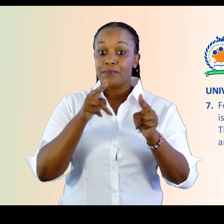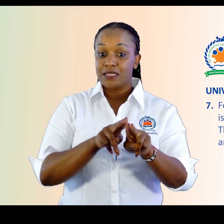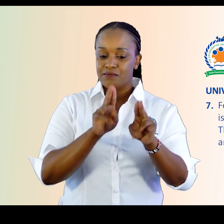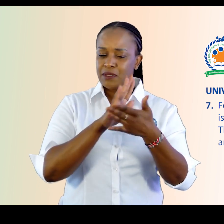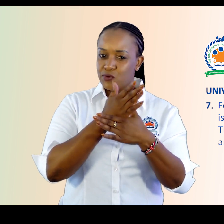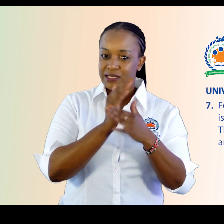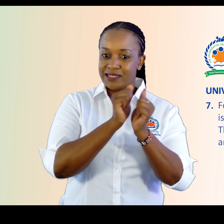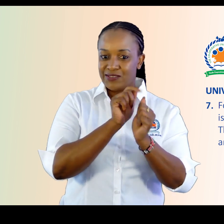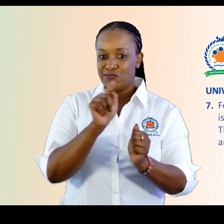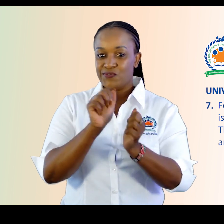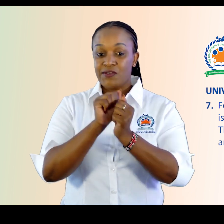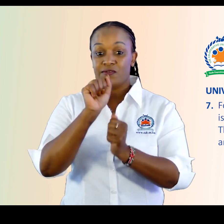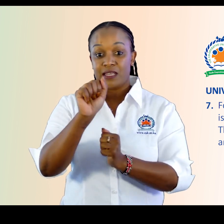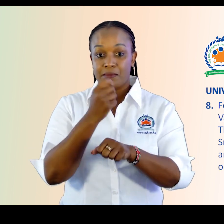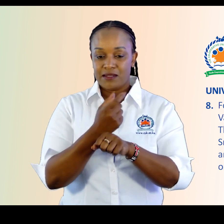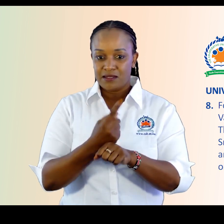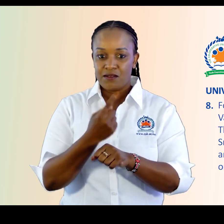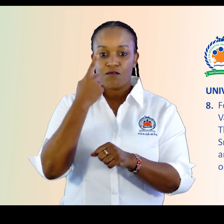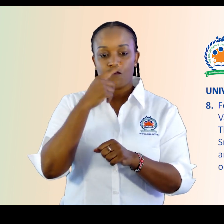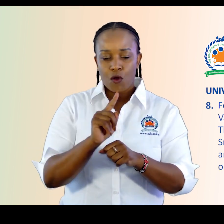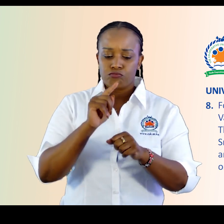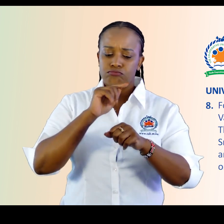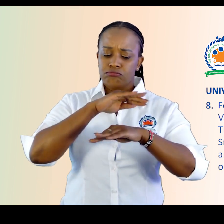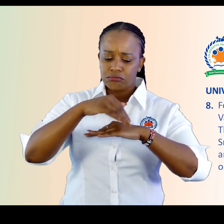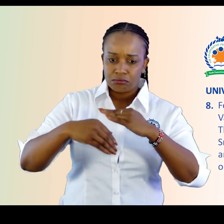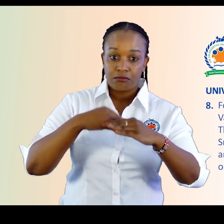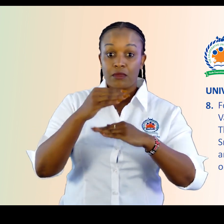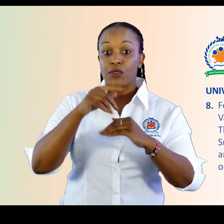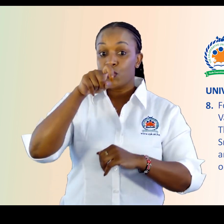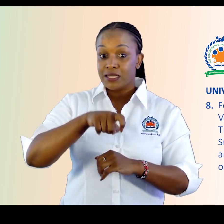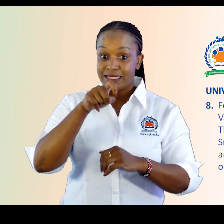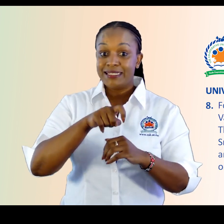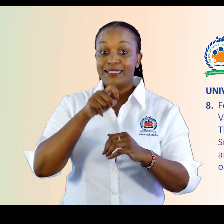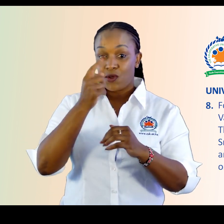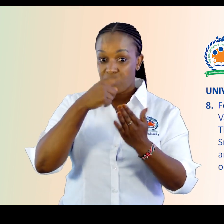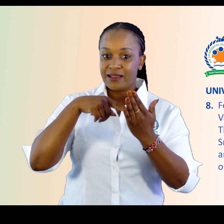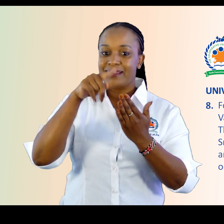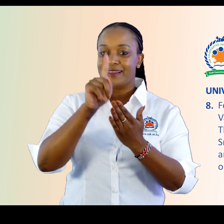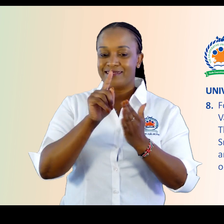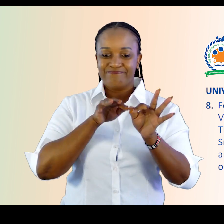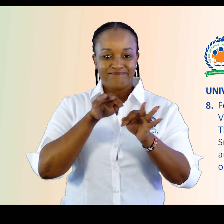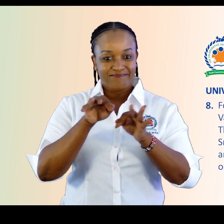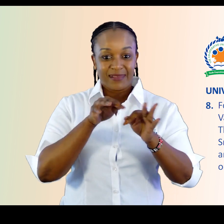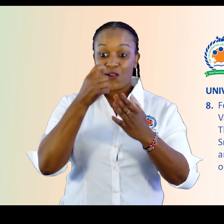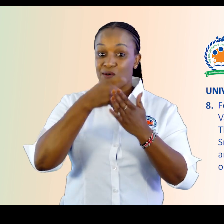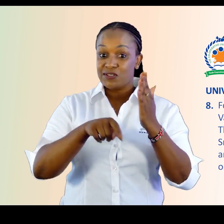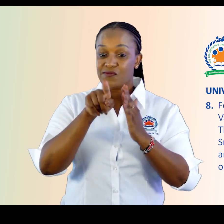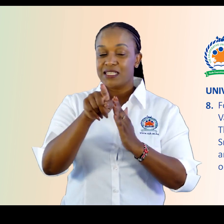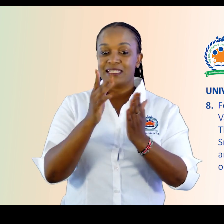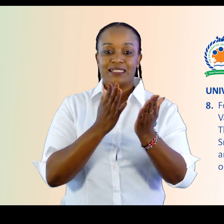to 15 minutes. For wound dressing, the requirement is a valid prescription. The charges for this service are